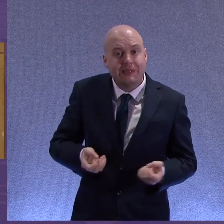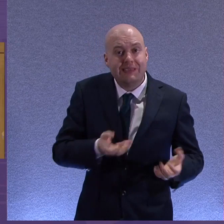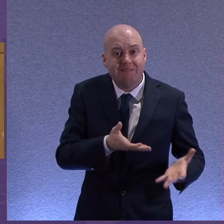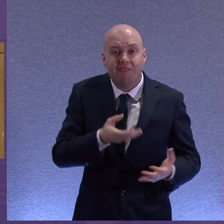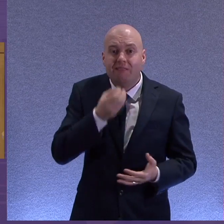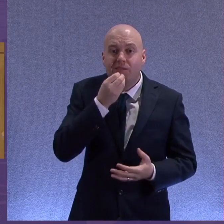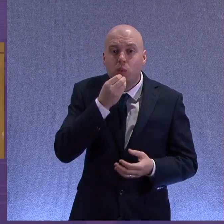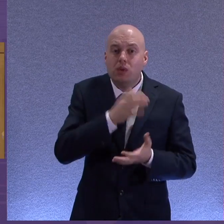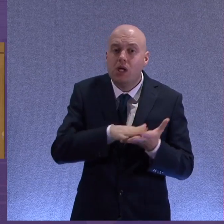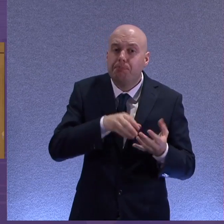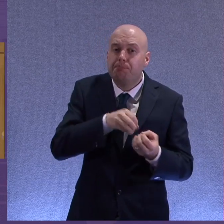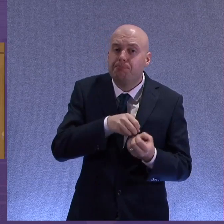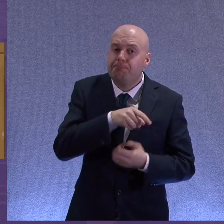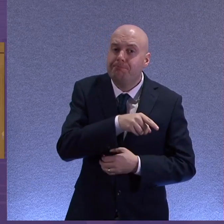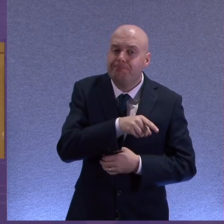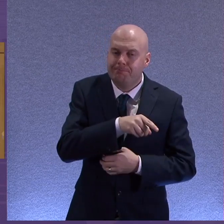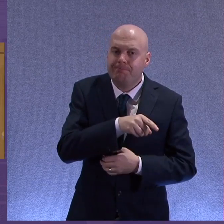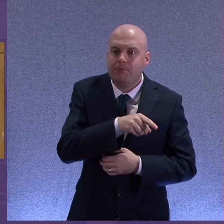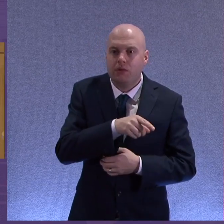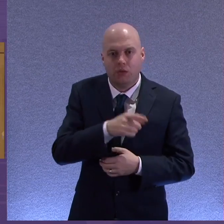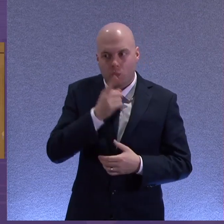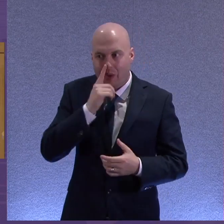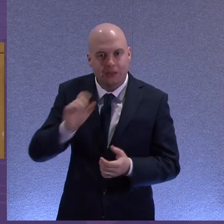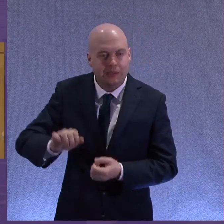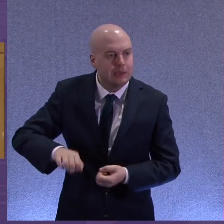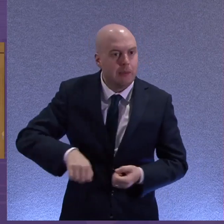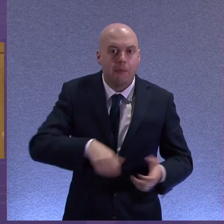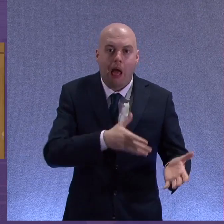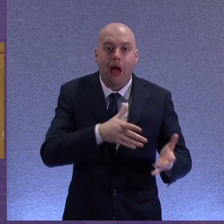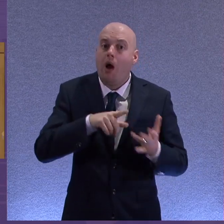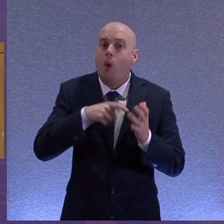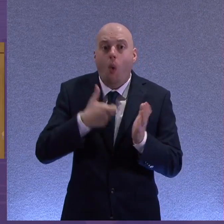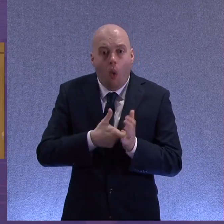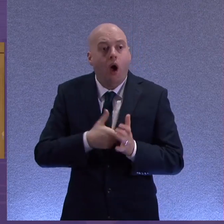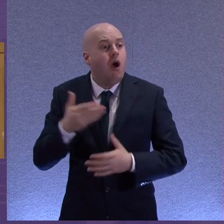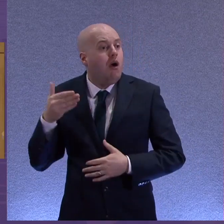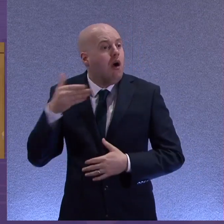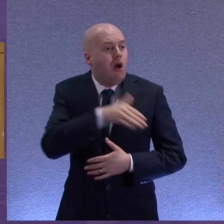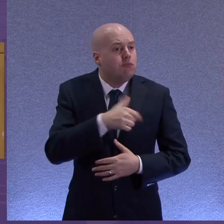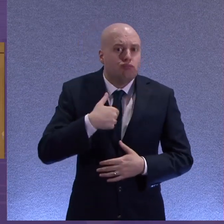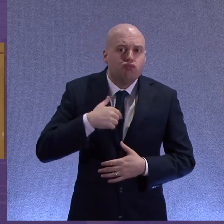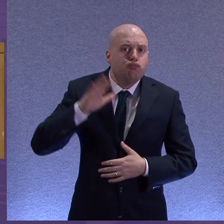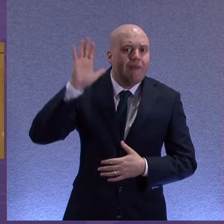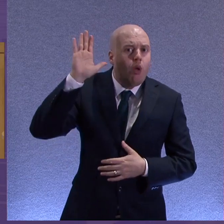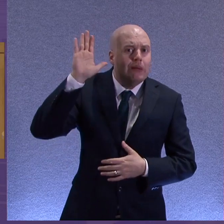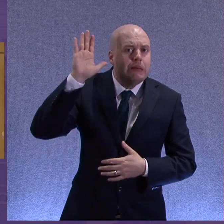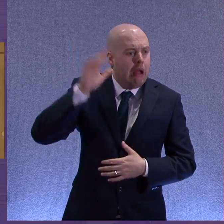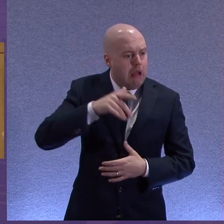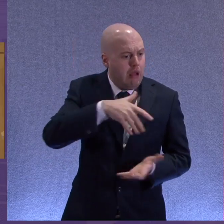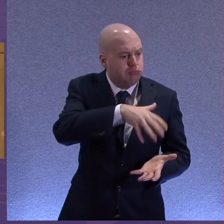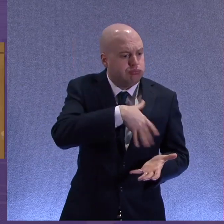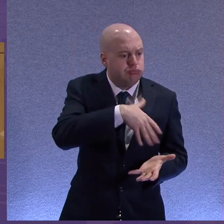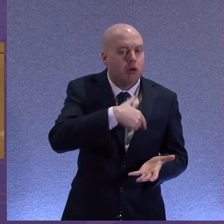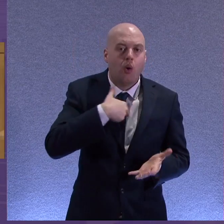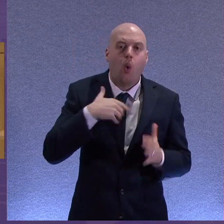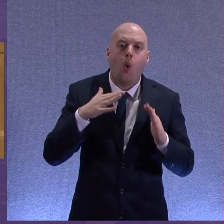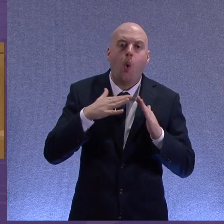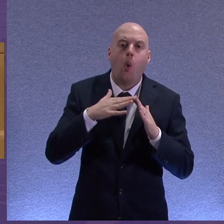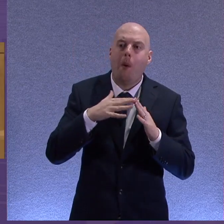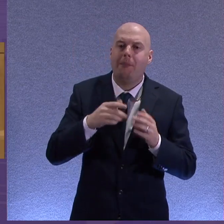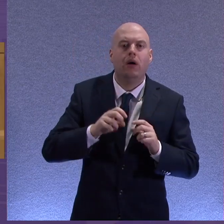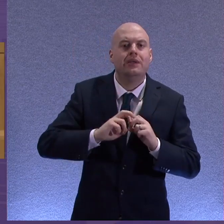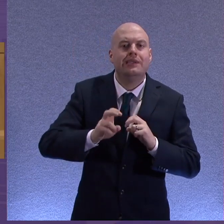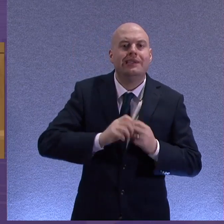supply that food, including sometimes coordinating home delivery. It's important that this can function, but people are as safe as